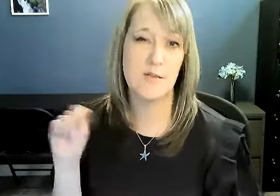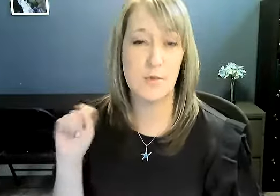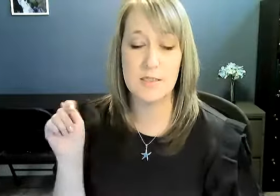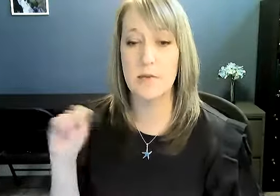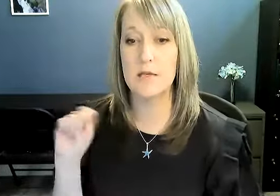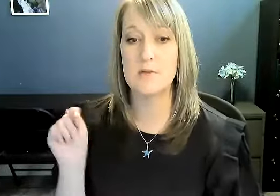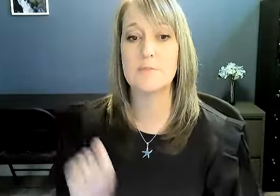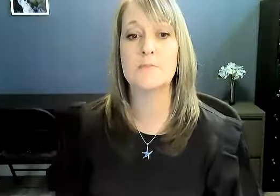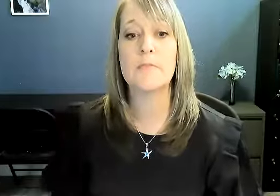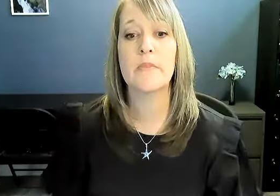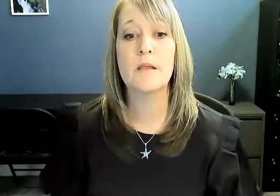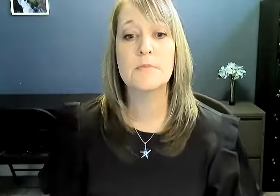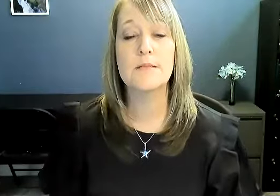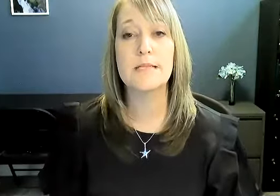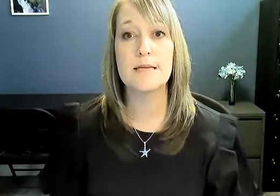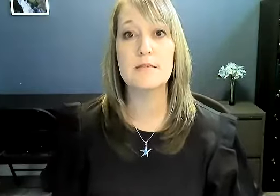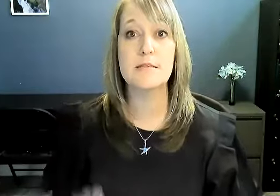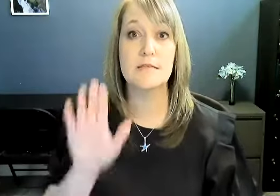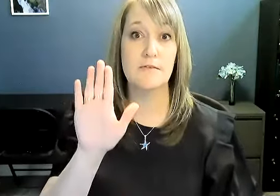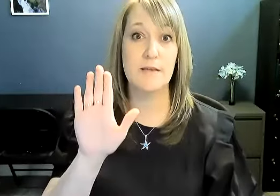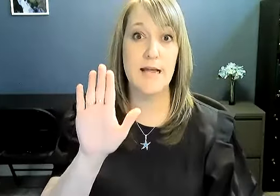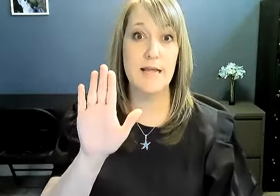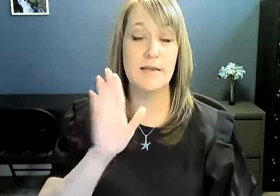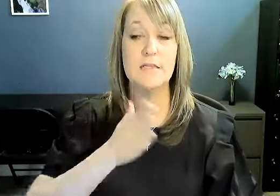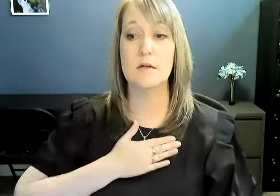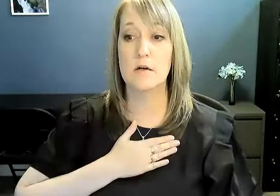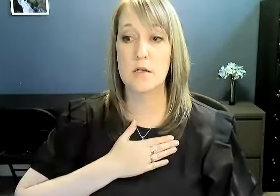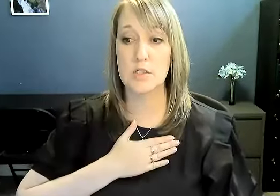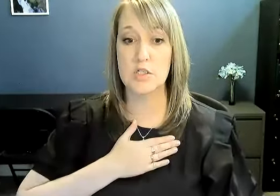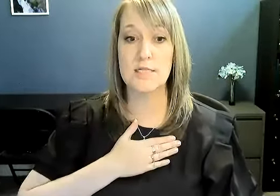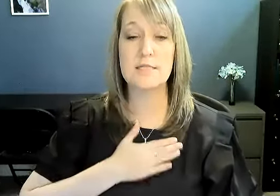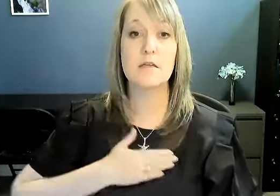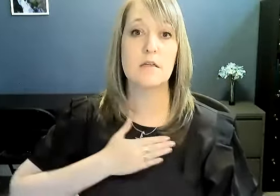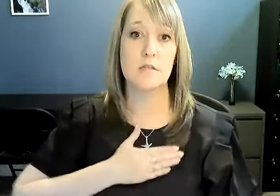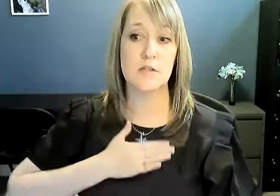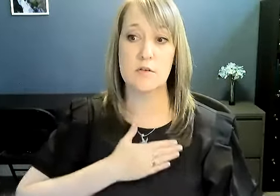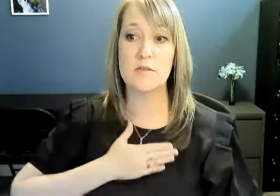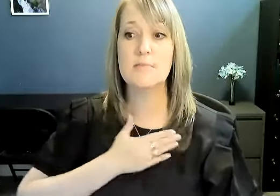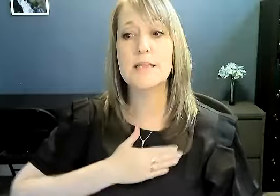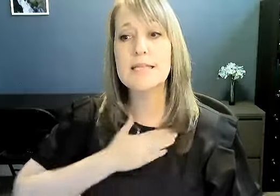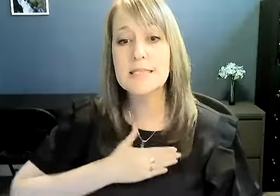words that we use. Please is a flat hand on your chest, little circles.